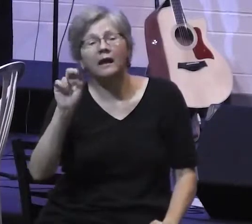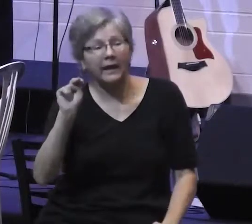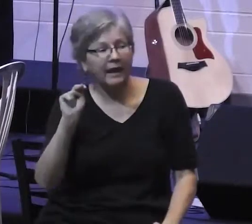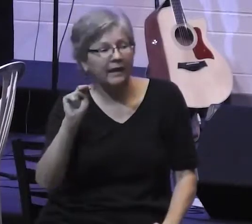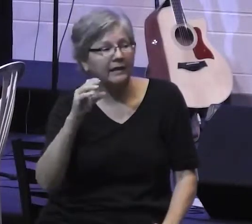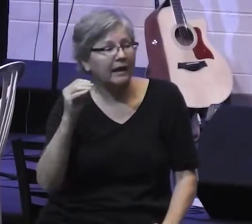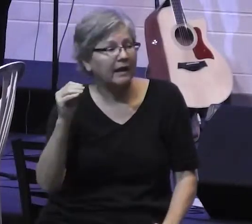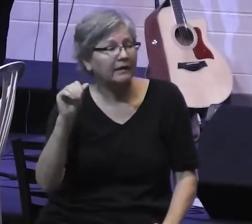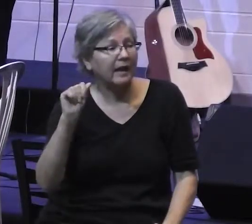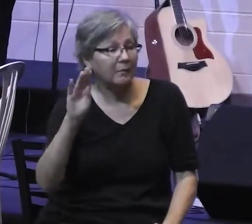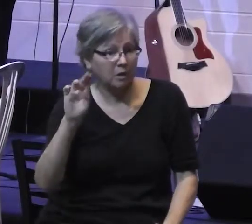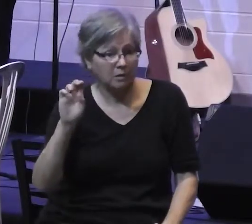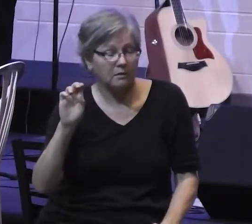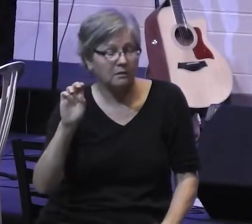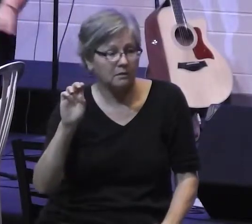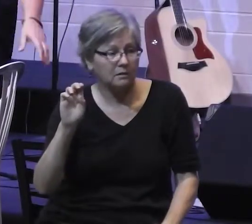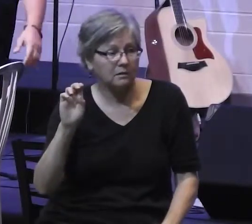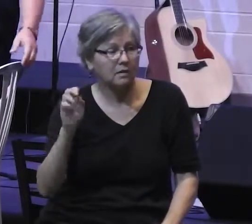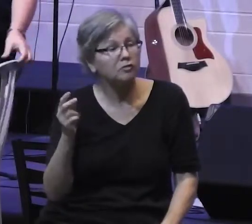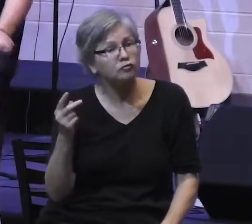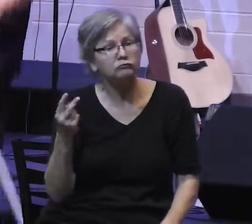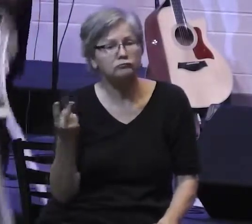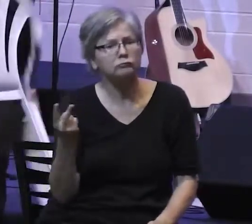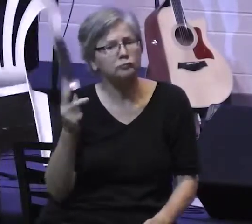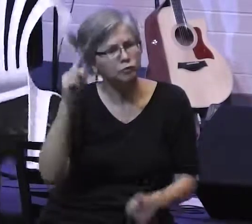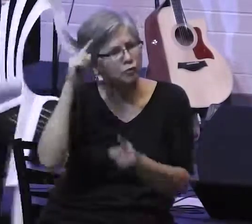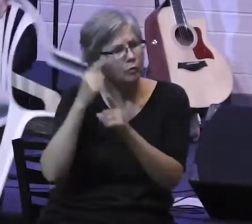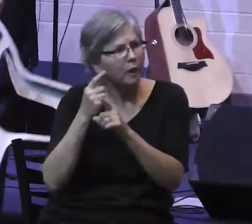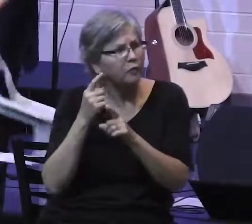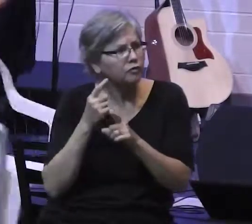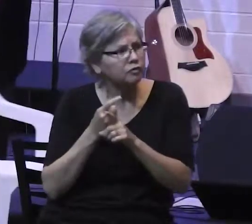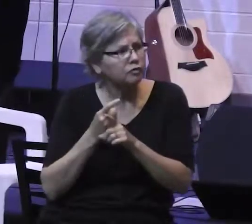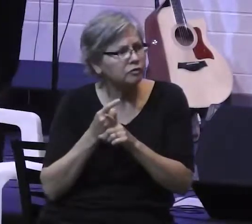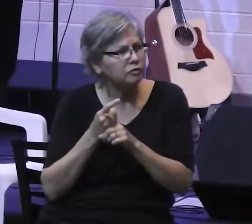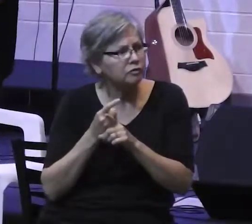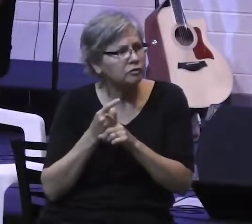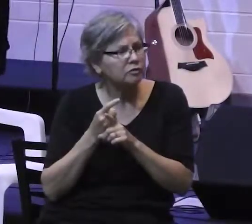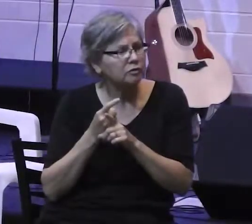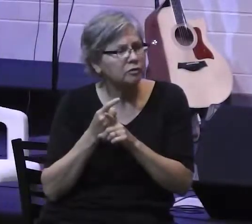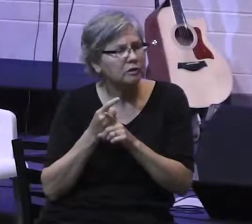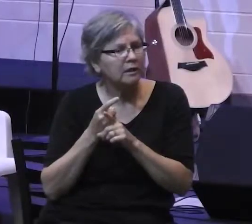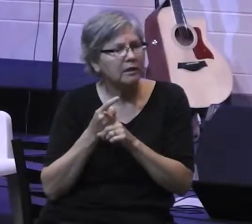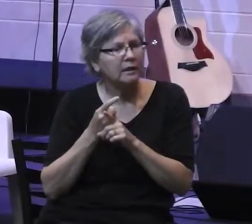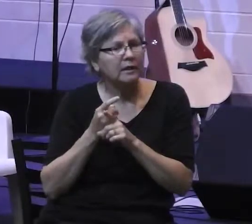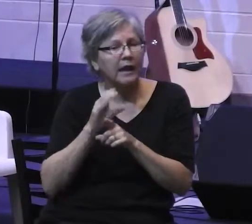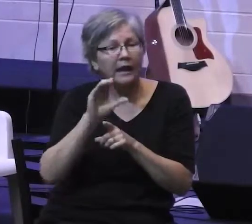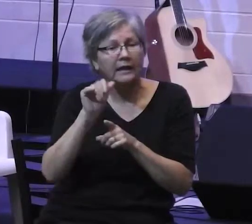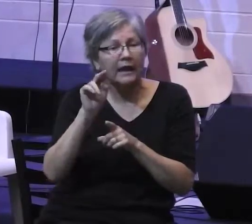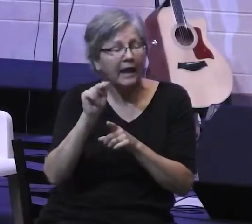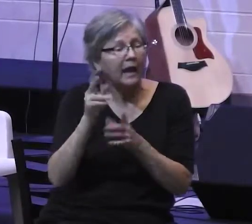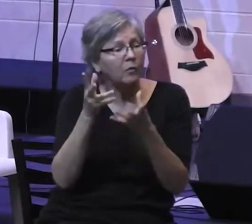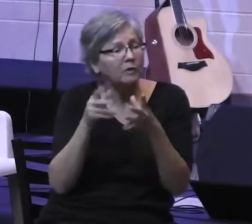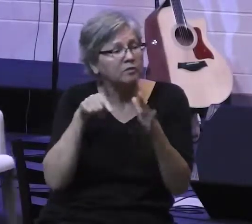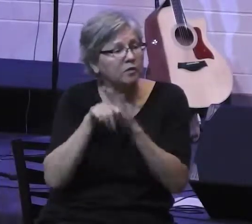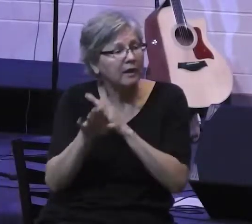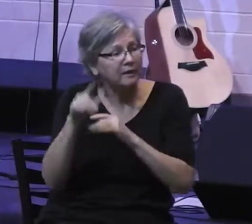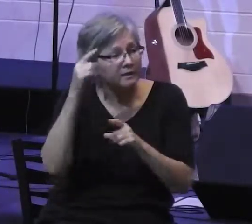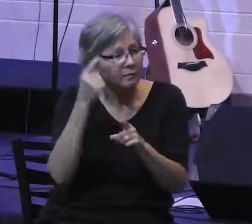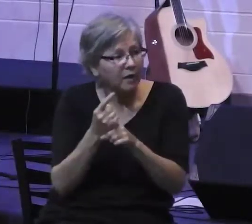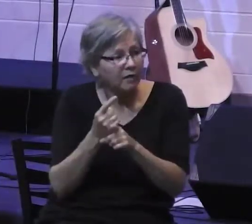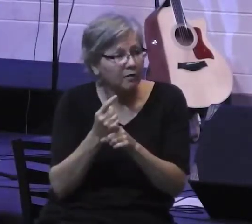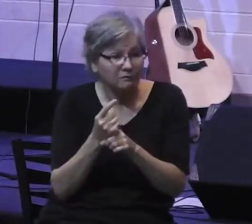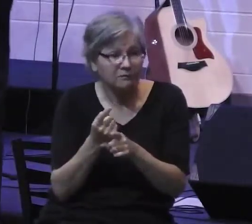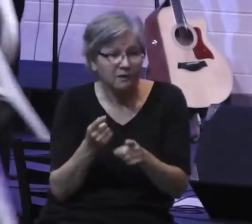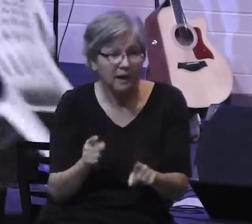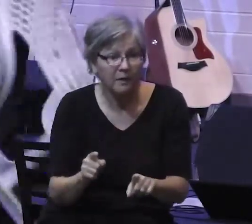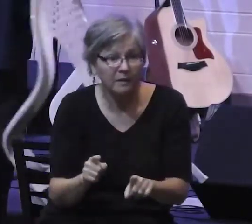to kill his brother because he's jealous. And so his disease has turned him from the ways of God. But what does God do? Does God turn His back?